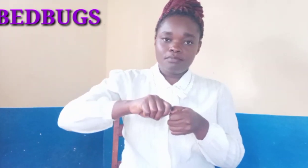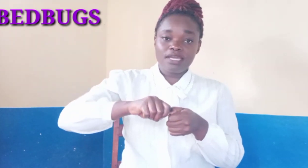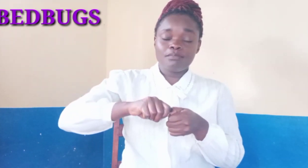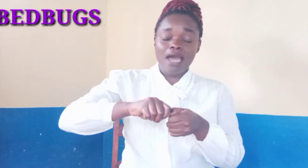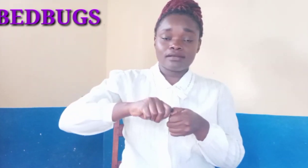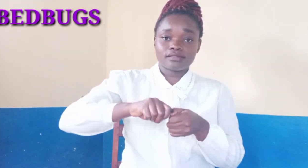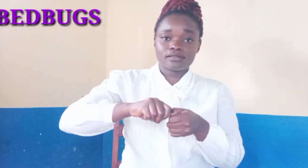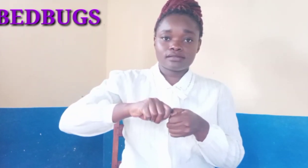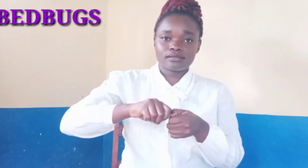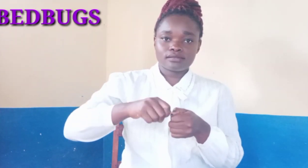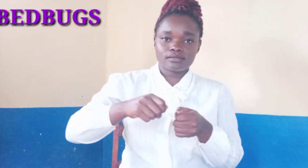Bed bugs.